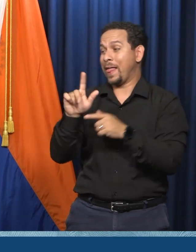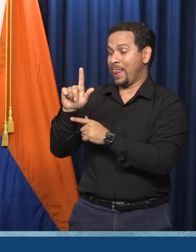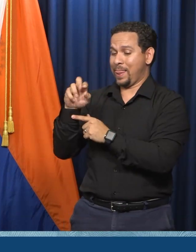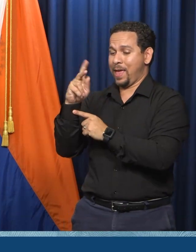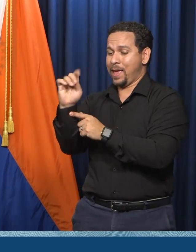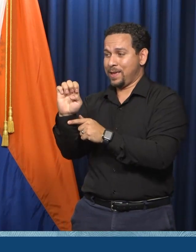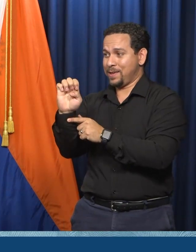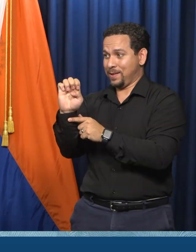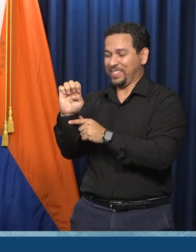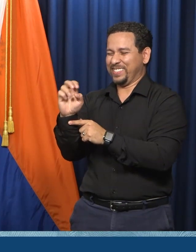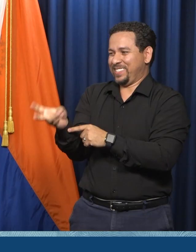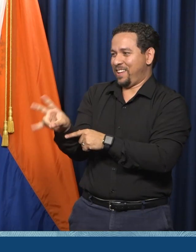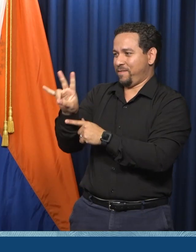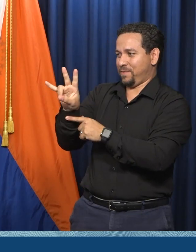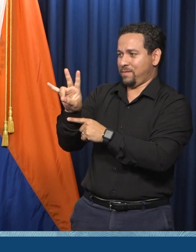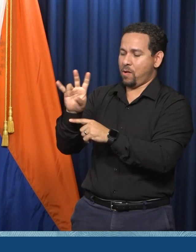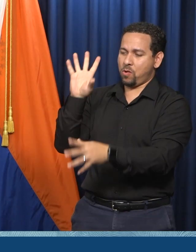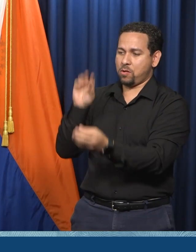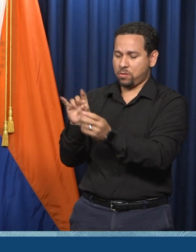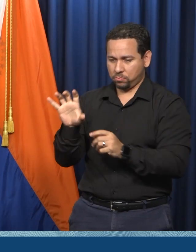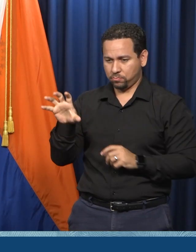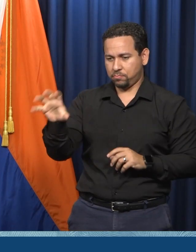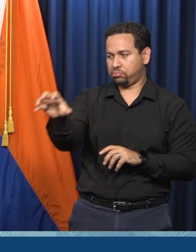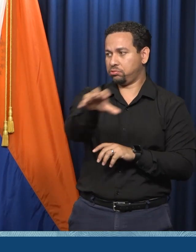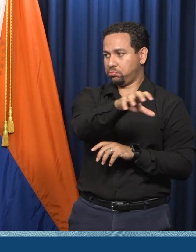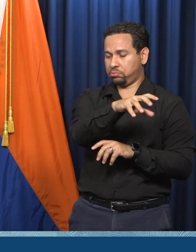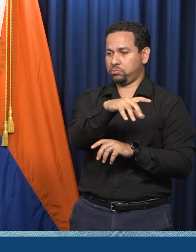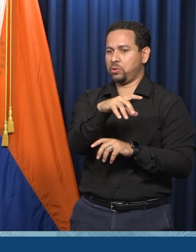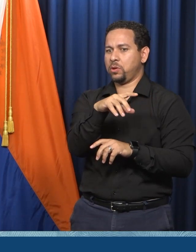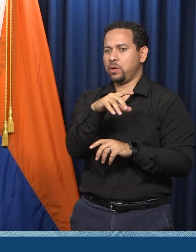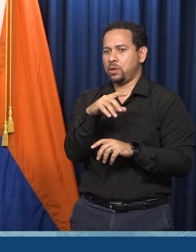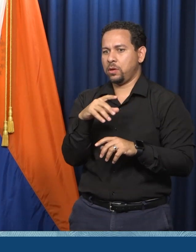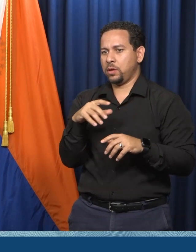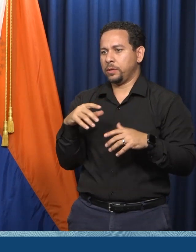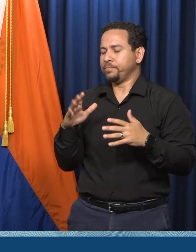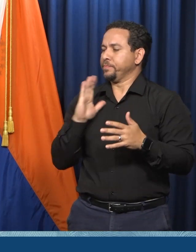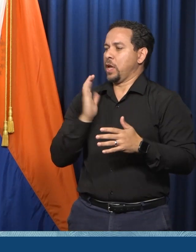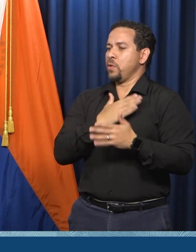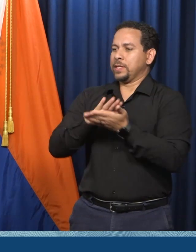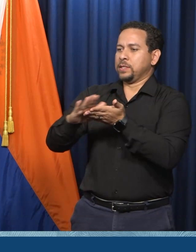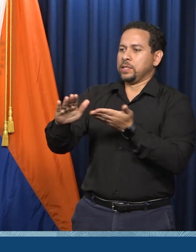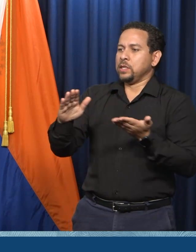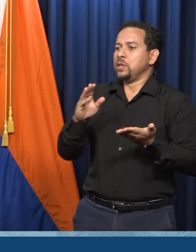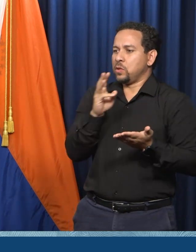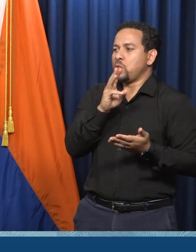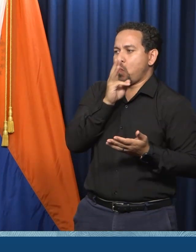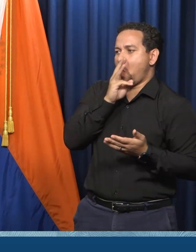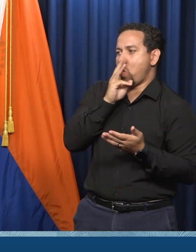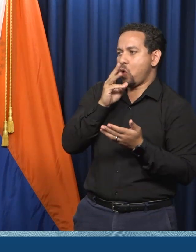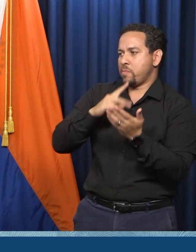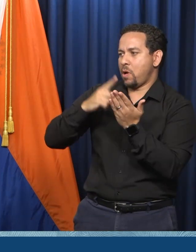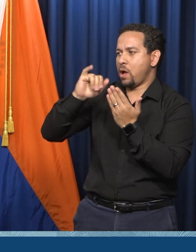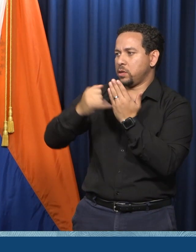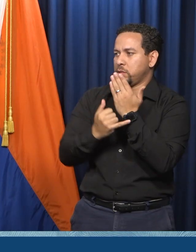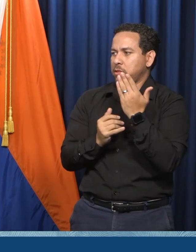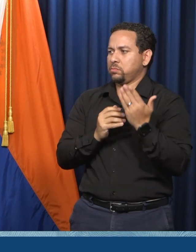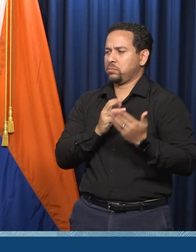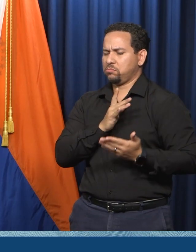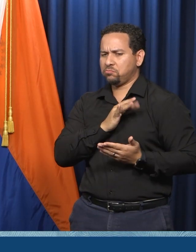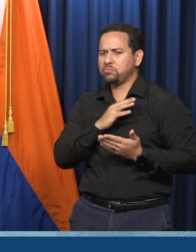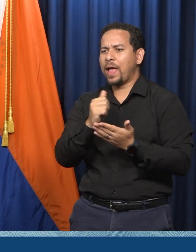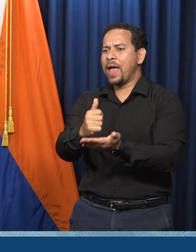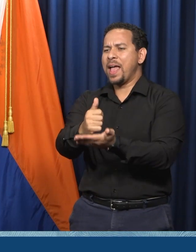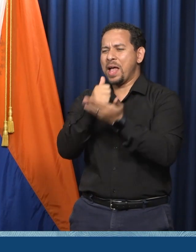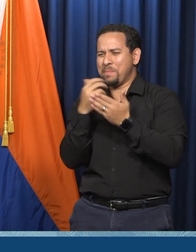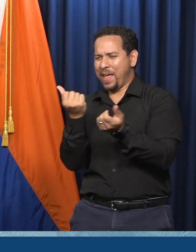have one water district where we're actually wrapping up a project to filter out PFAS, which is an emerging contaminant, and